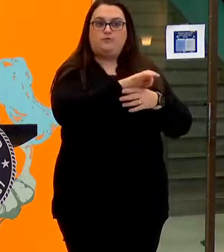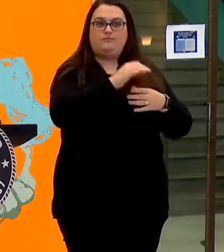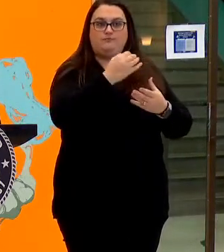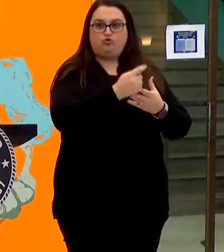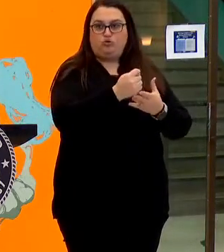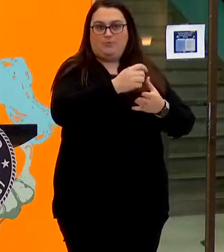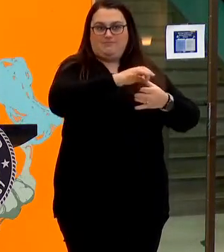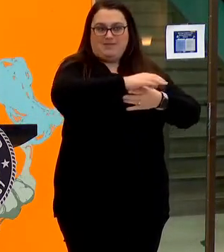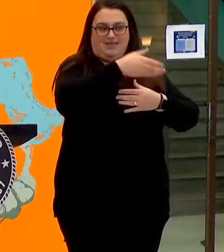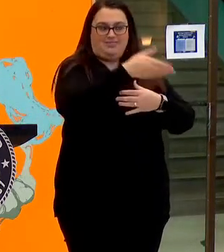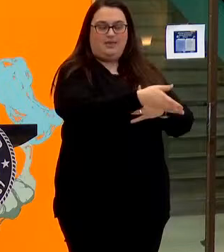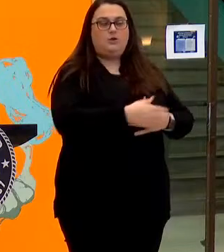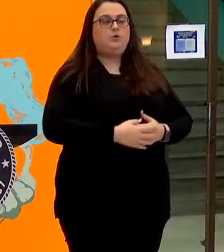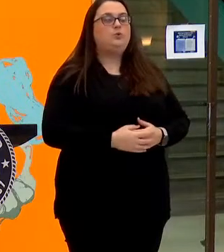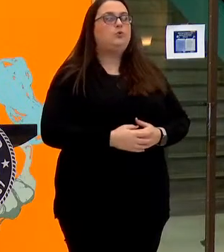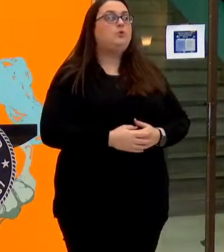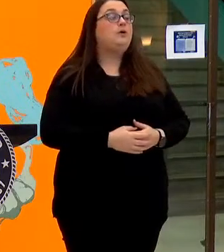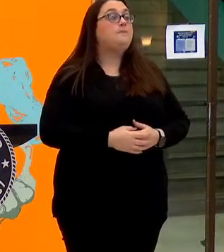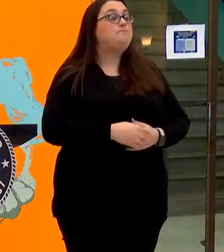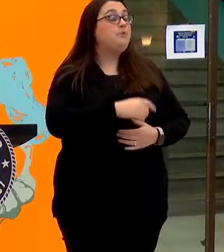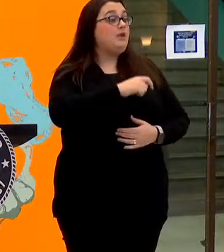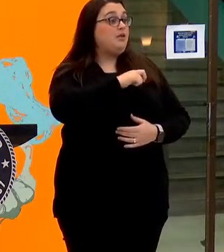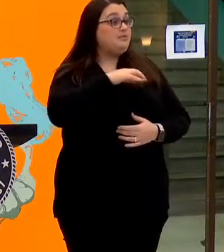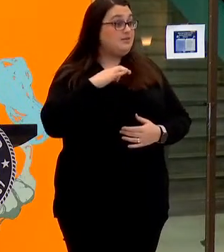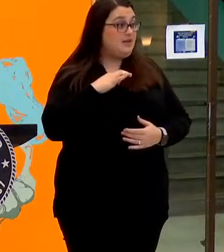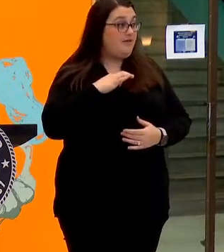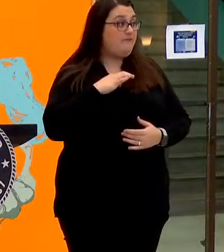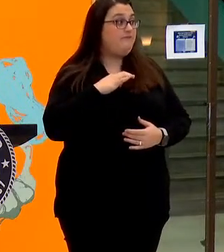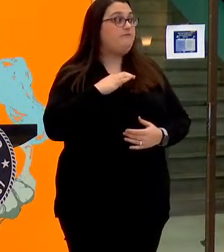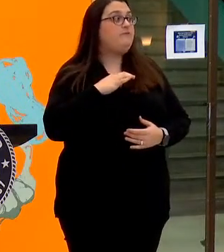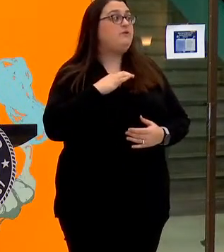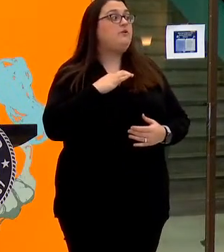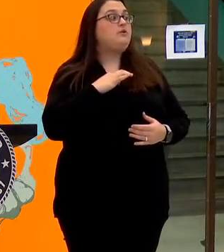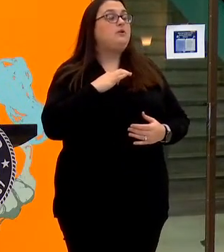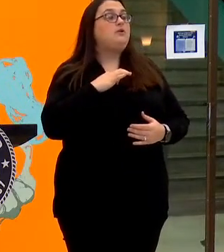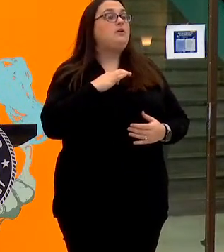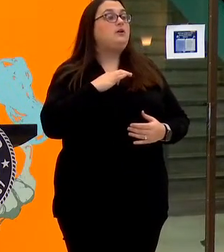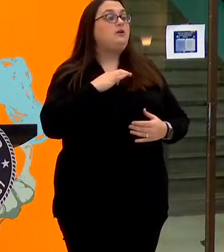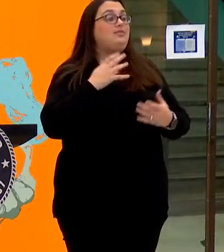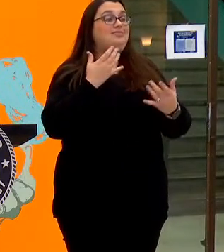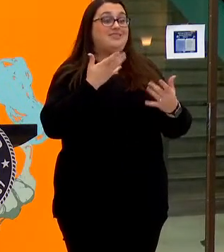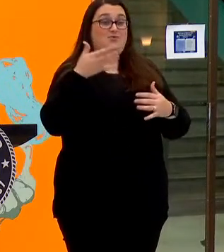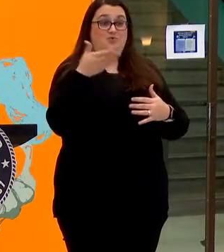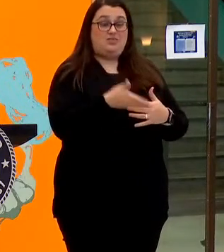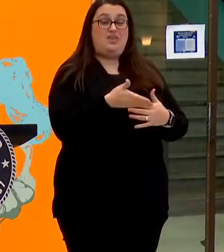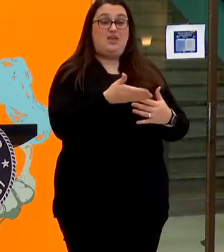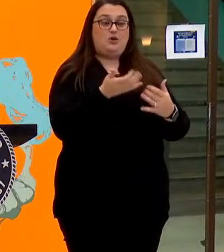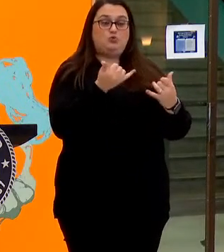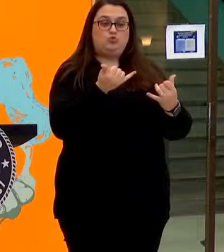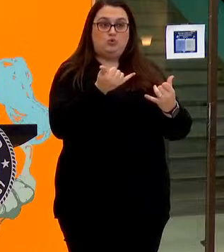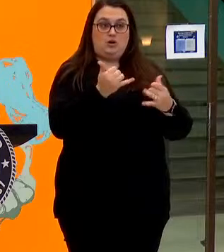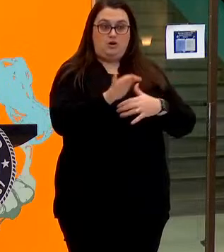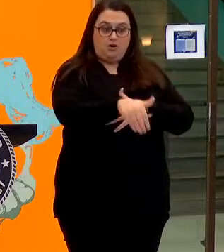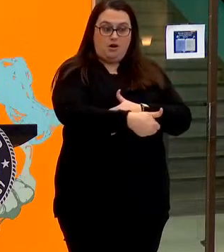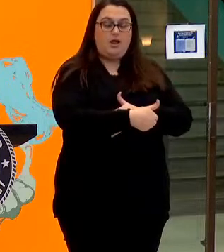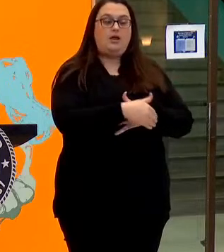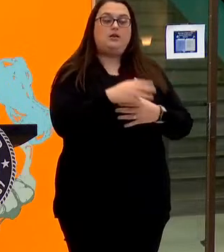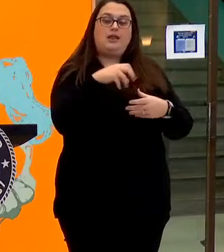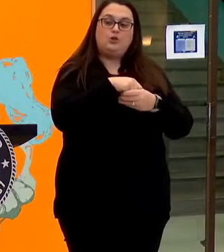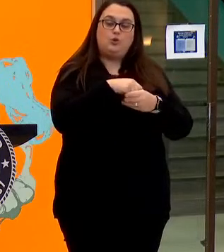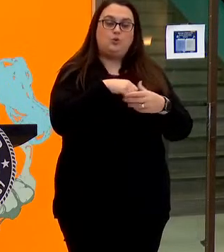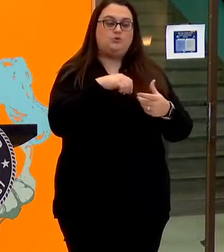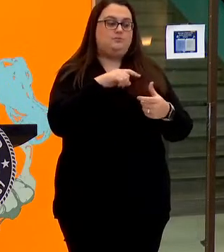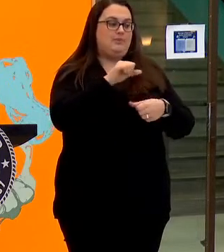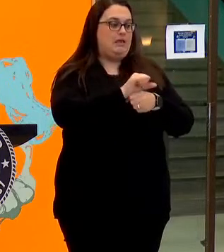plant. The staff component that will be on site at the treatment plant tonight